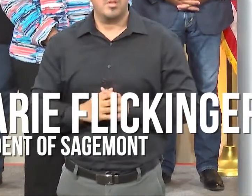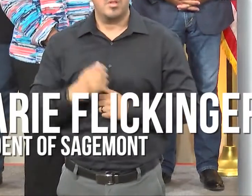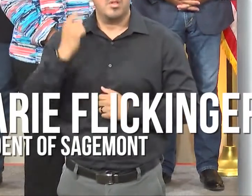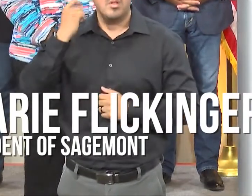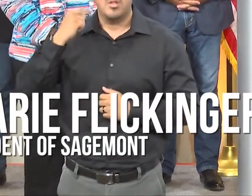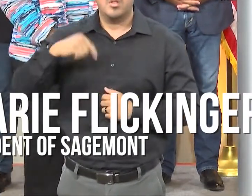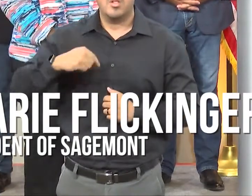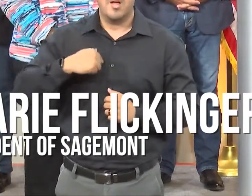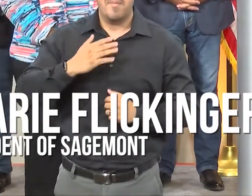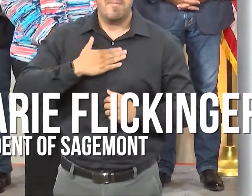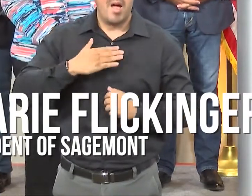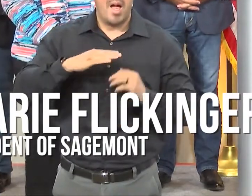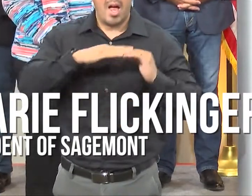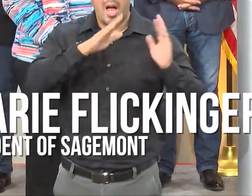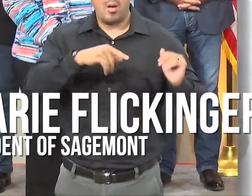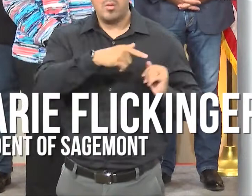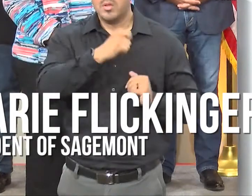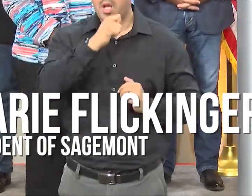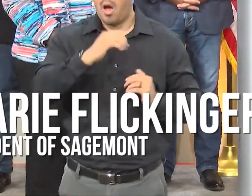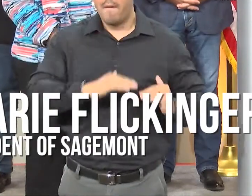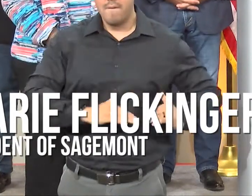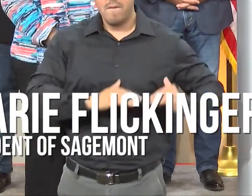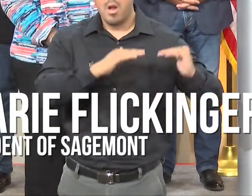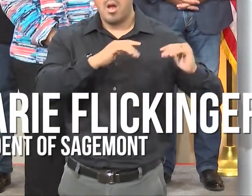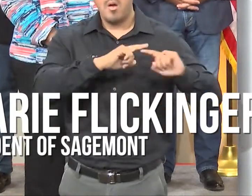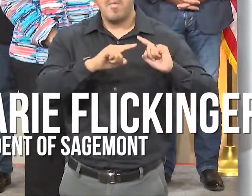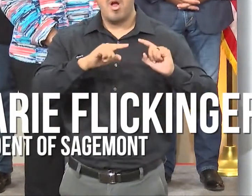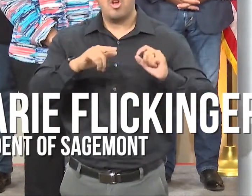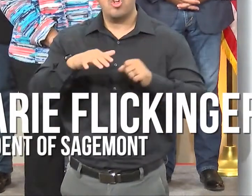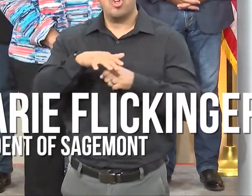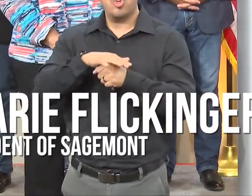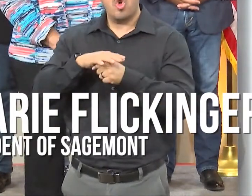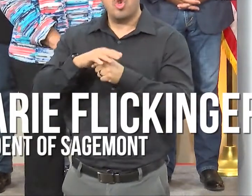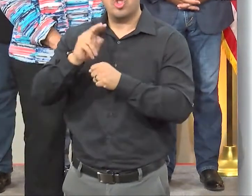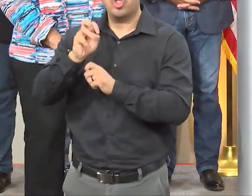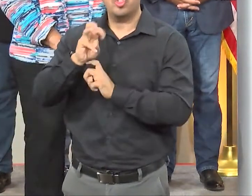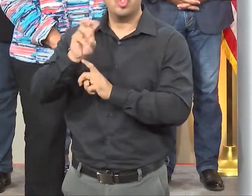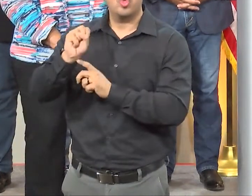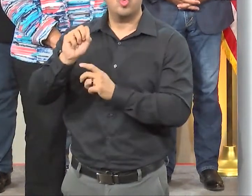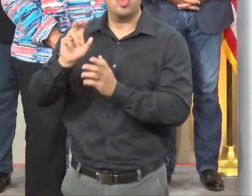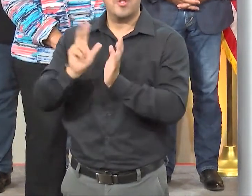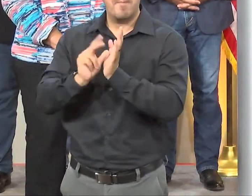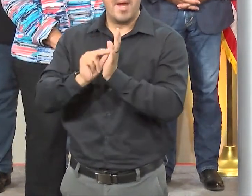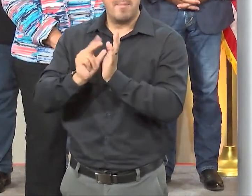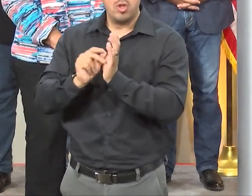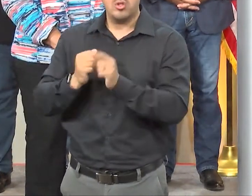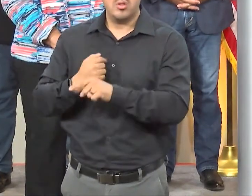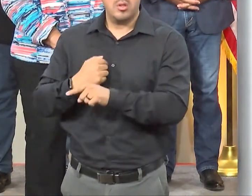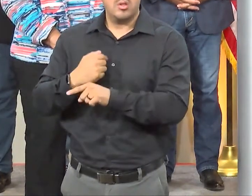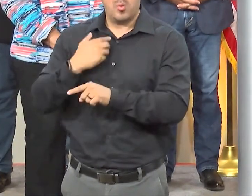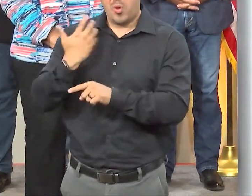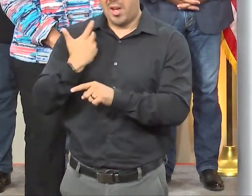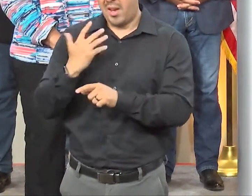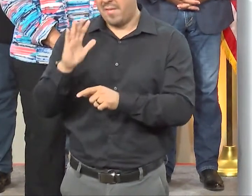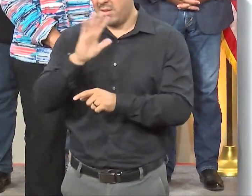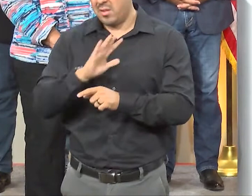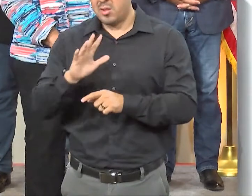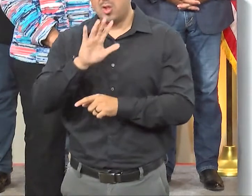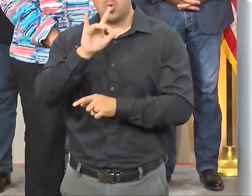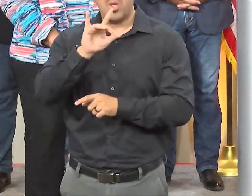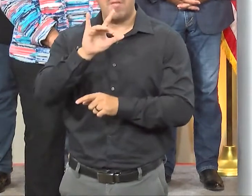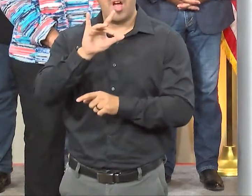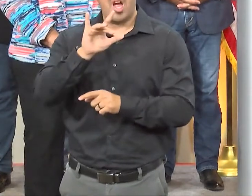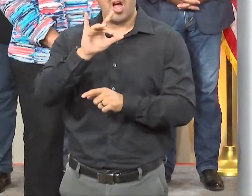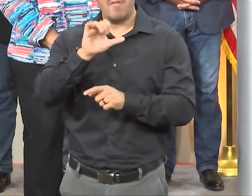My house was not flooded, but I own the local newspaper in the community there. We've got about 25